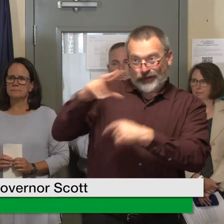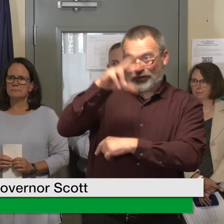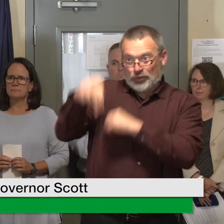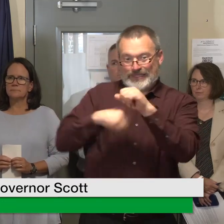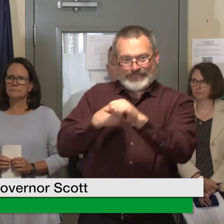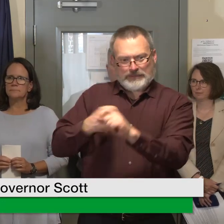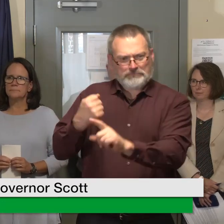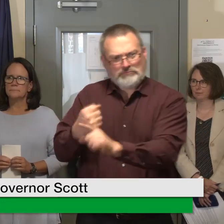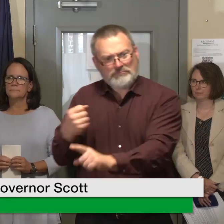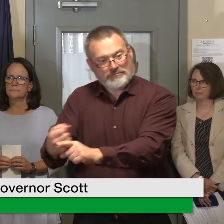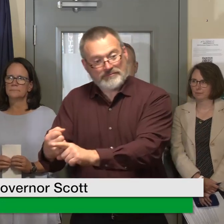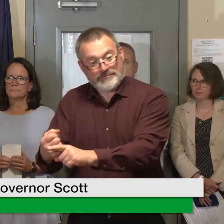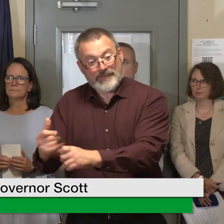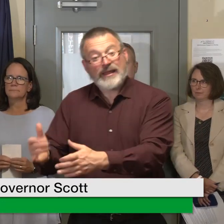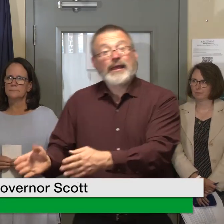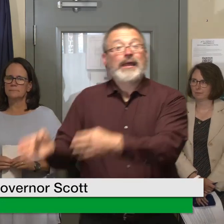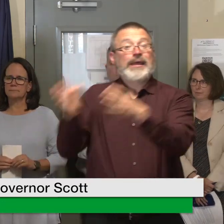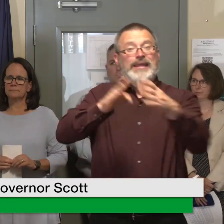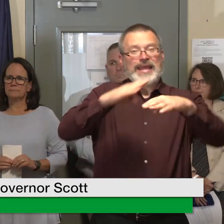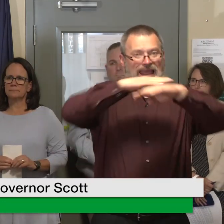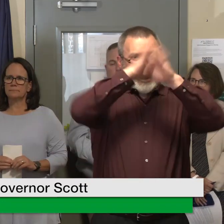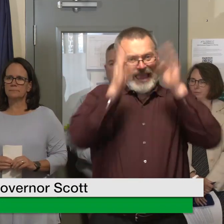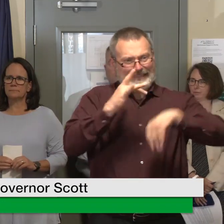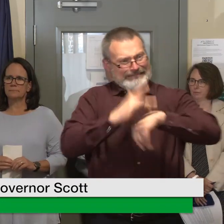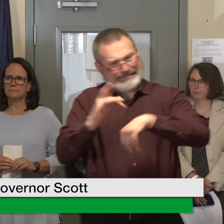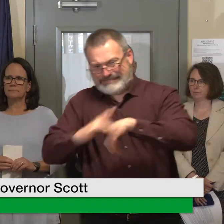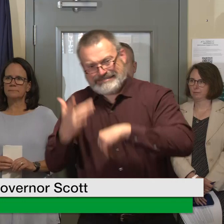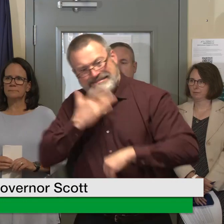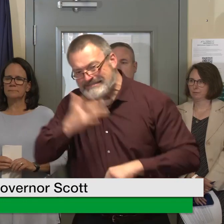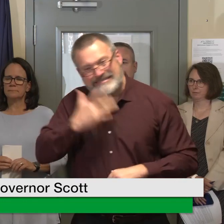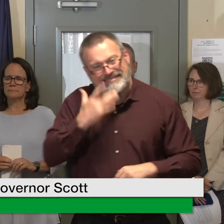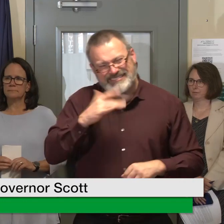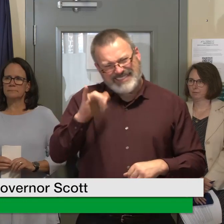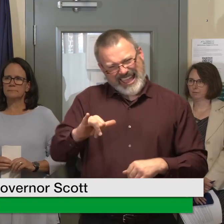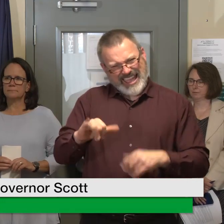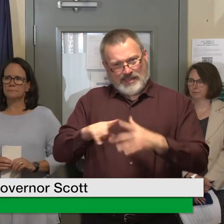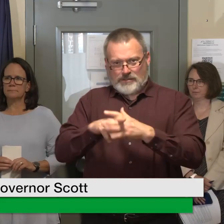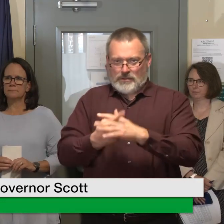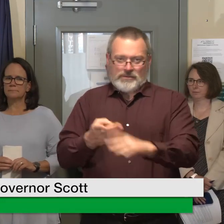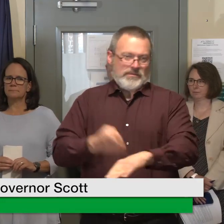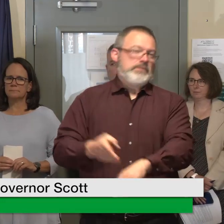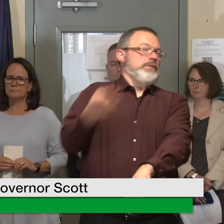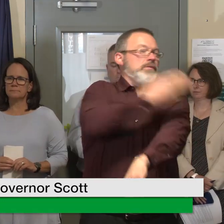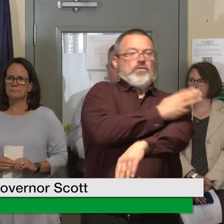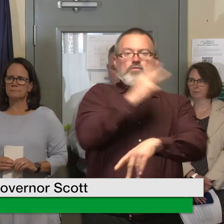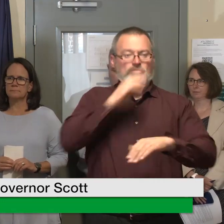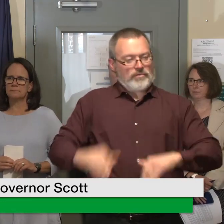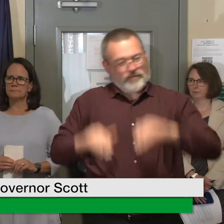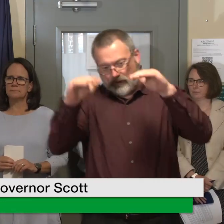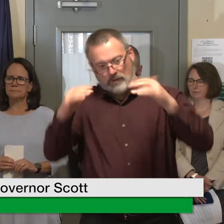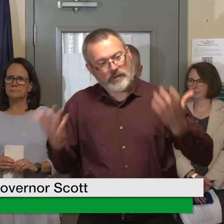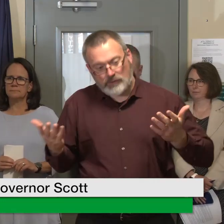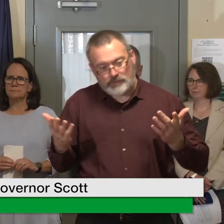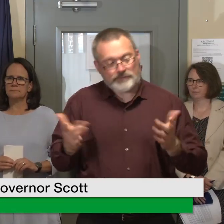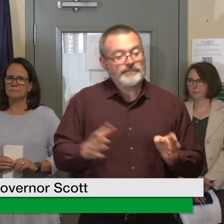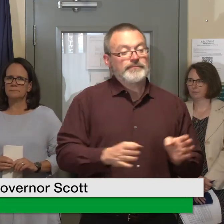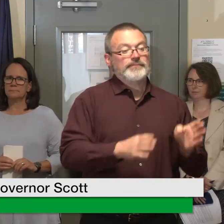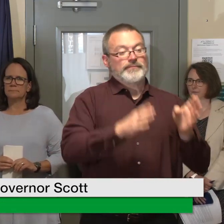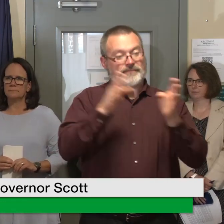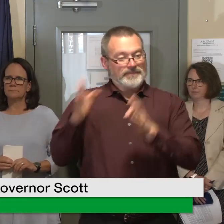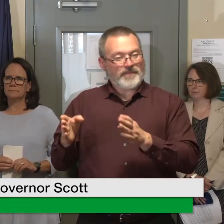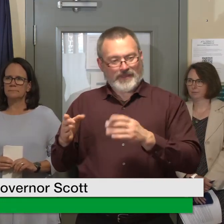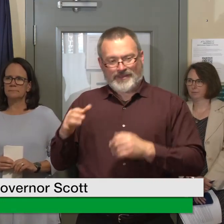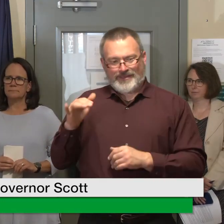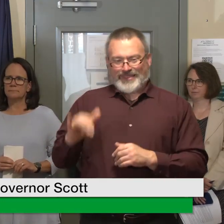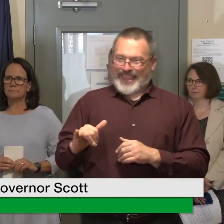crisis that was here long before the flood that continues to impact